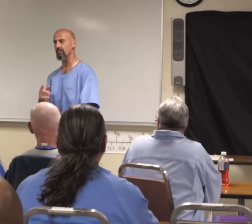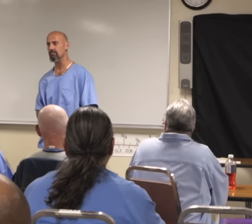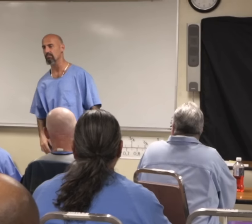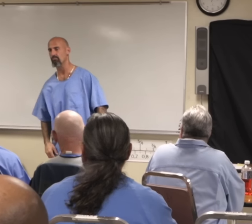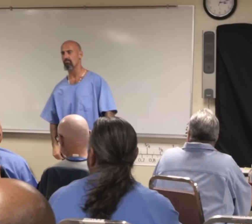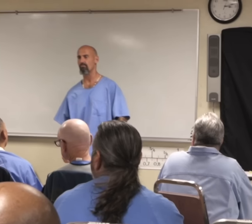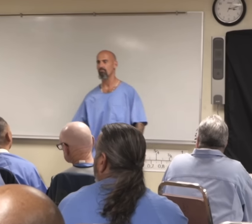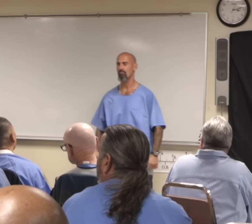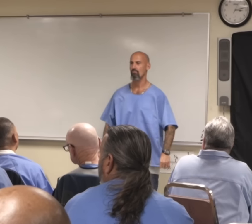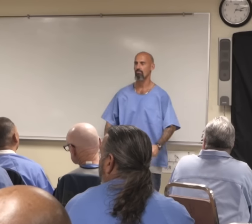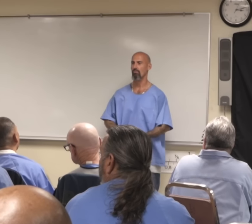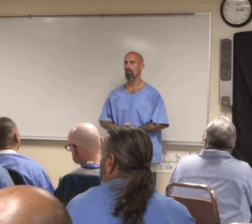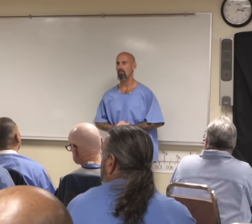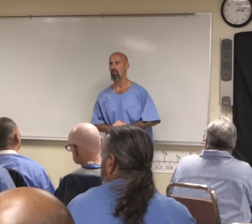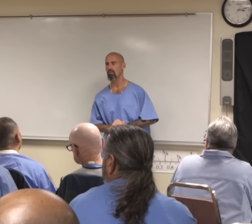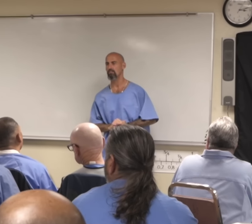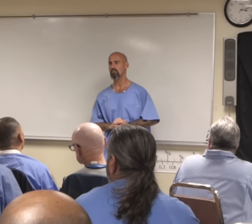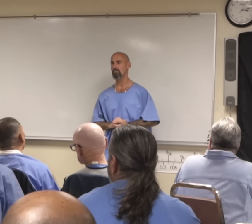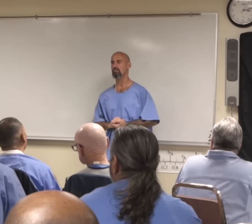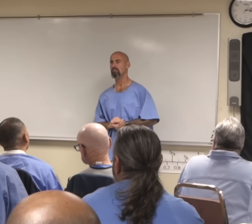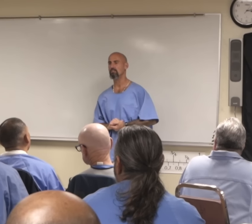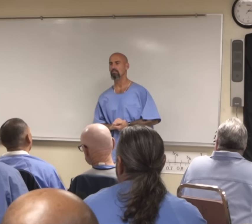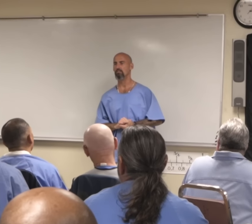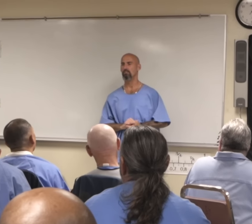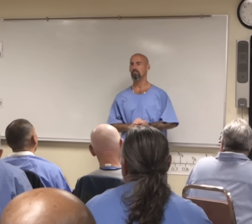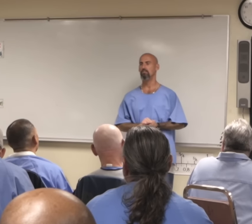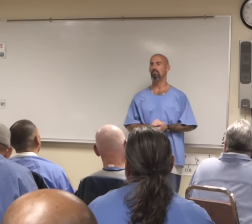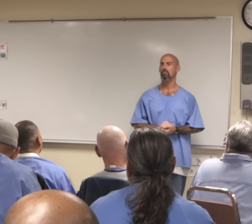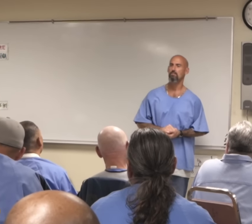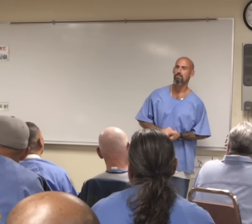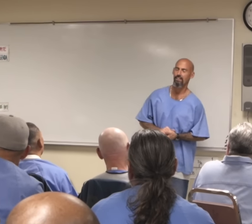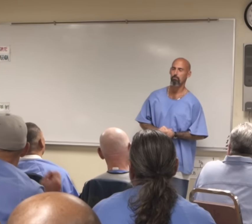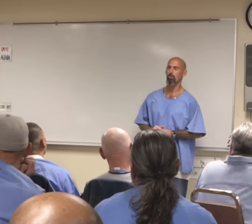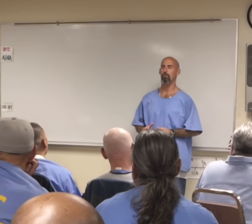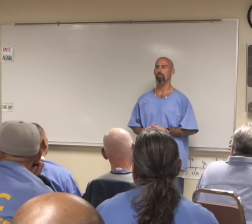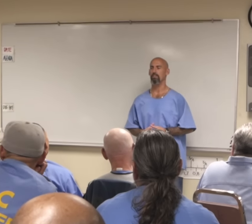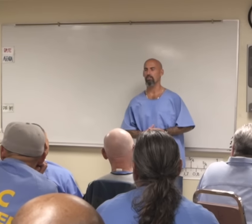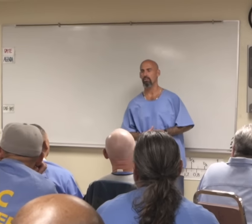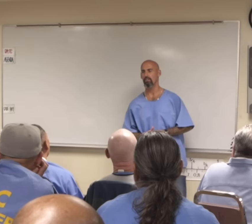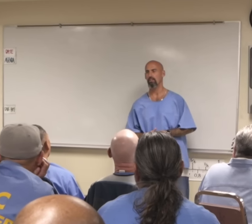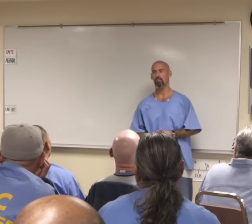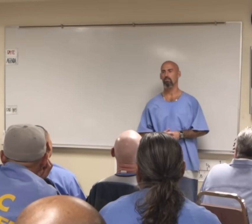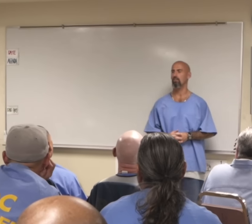Yes. Do you know when I expect to see some deaf population here in San Quentin? They keep postponing it, Tony. I don't know.